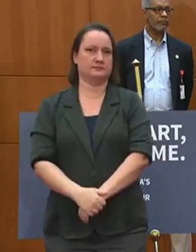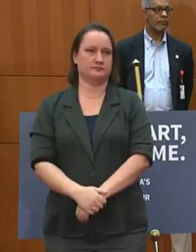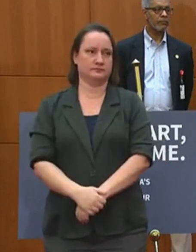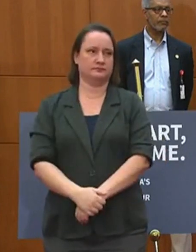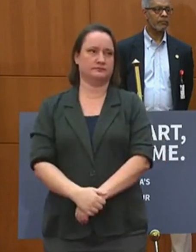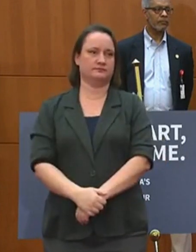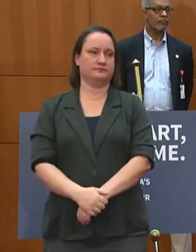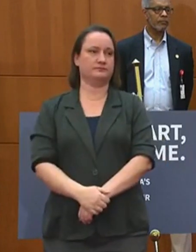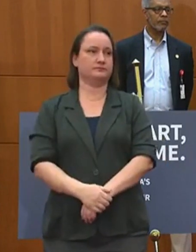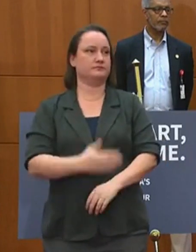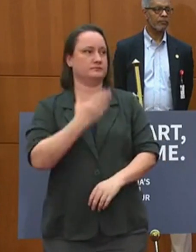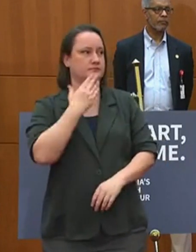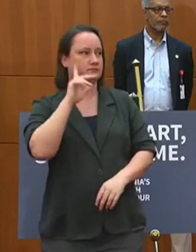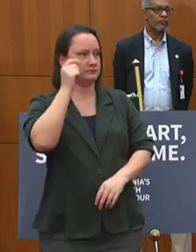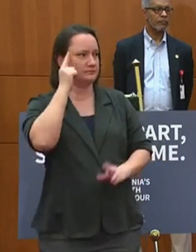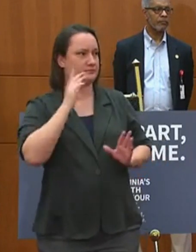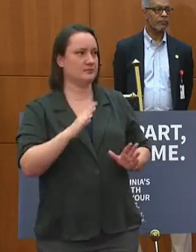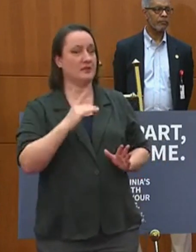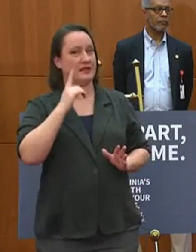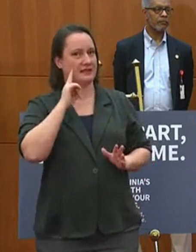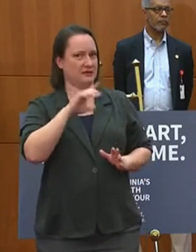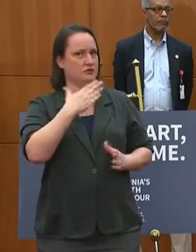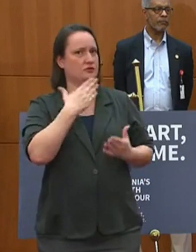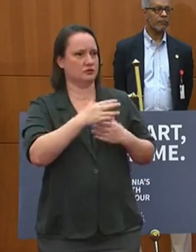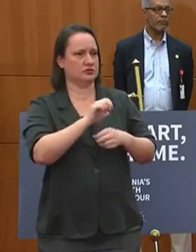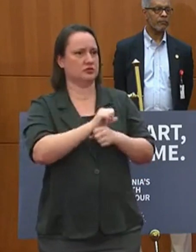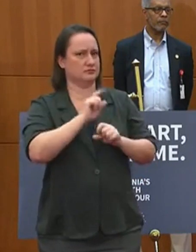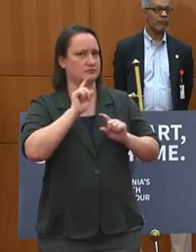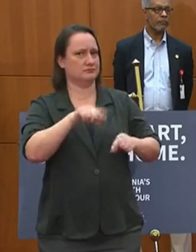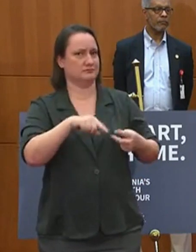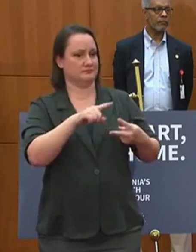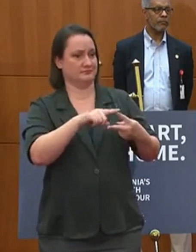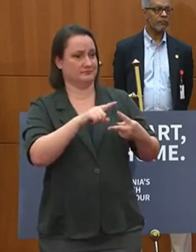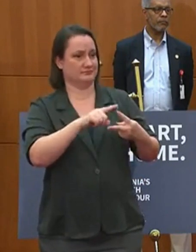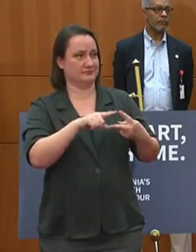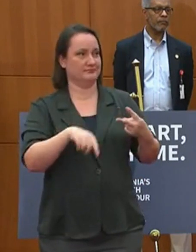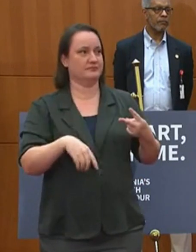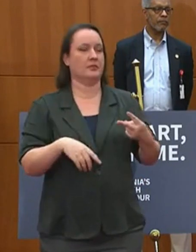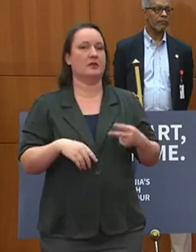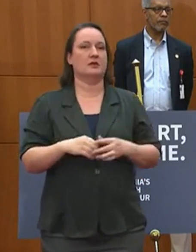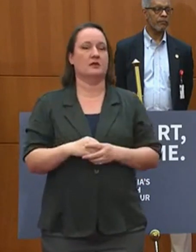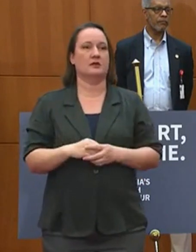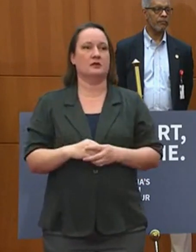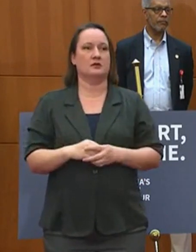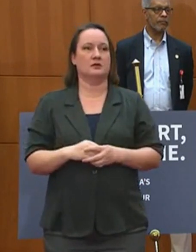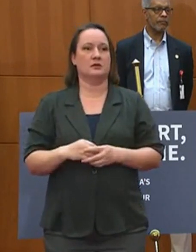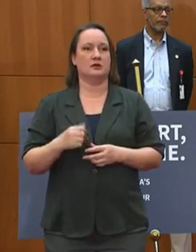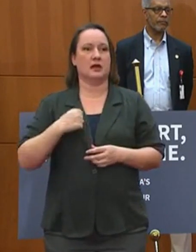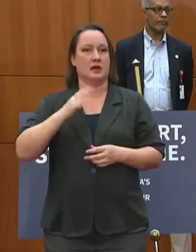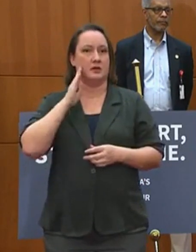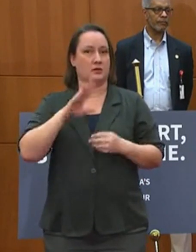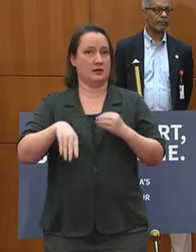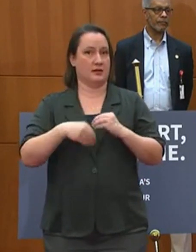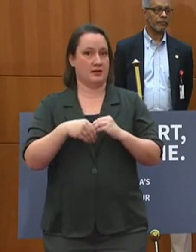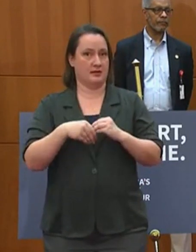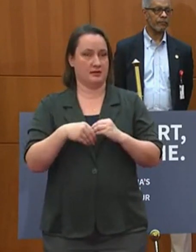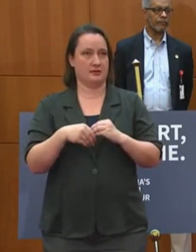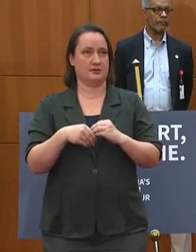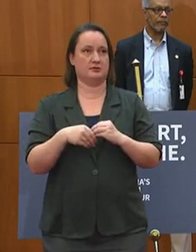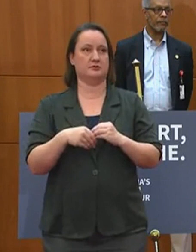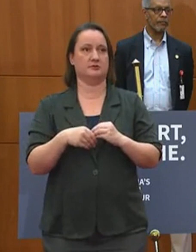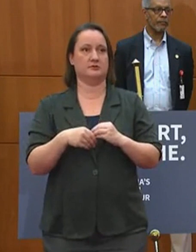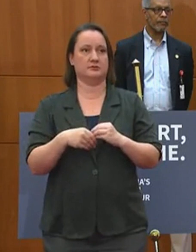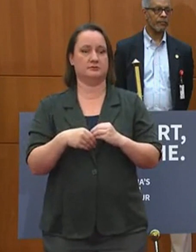Sure. Thank you, Governor. I think actually the governor did an excellent job really answering the question. I will simply add that